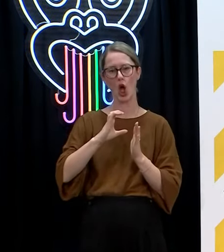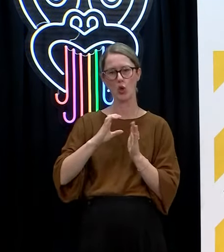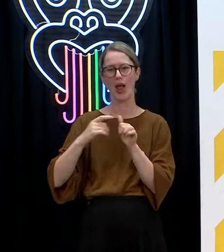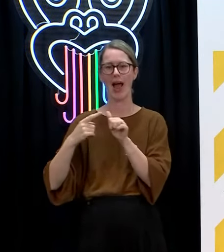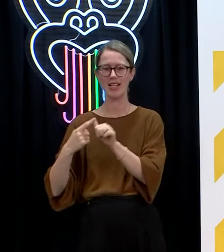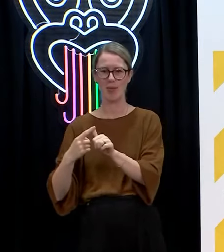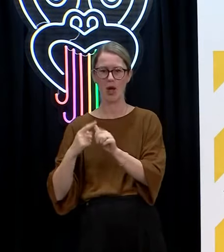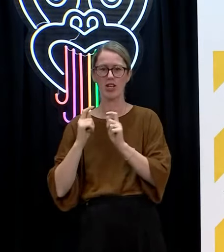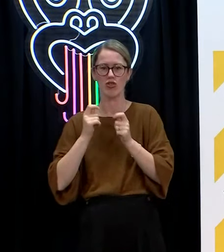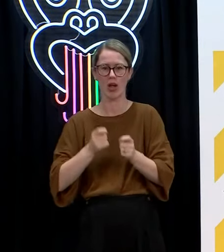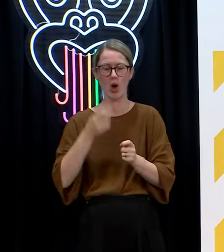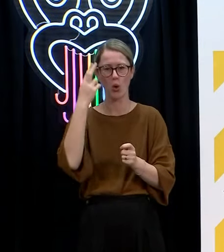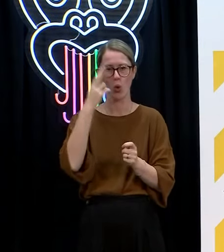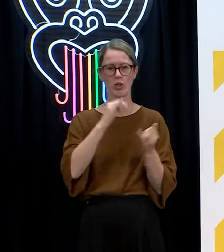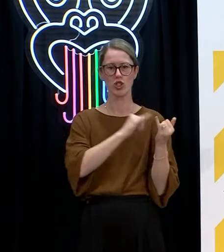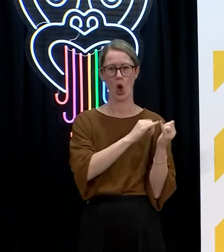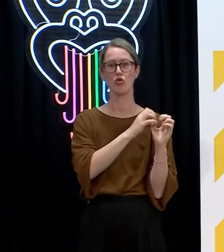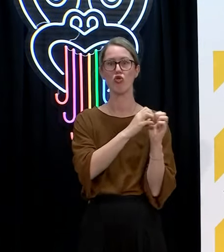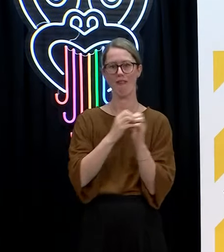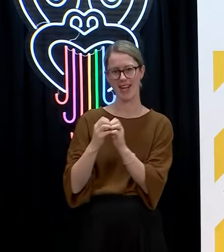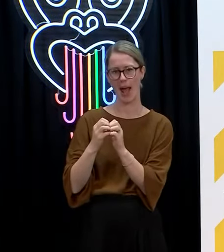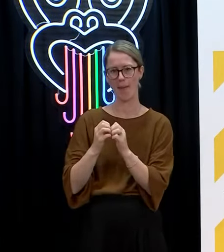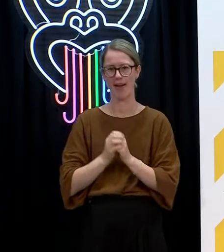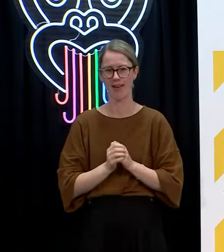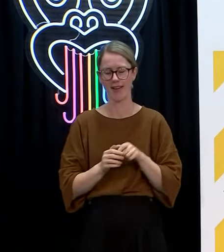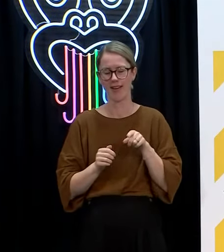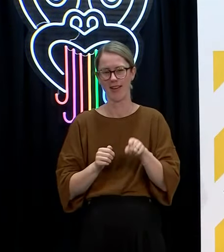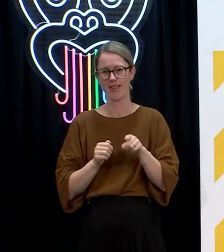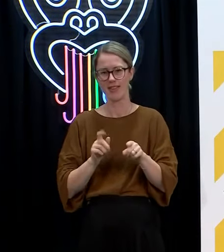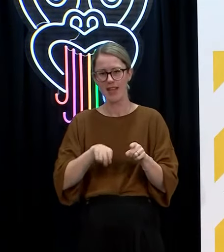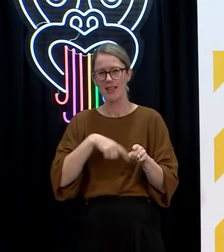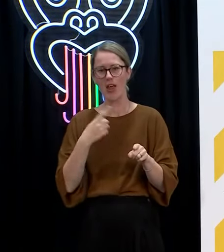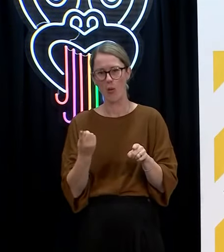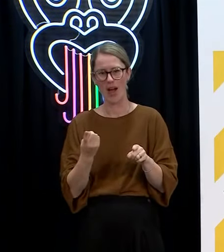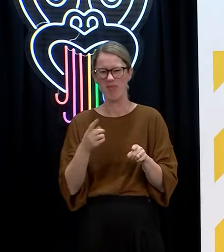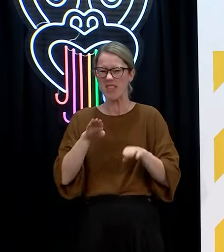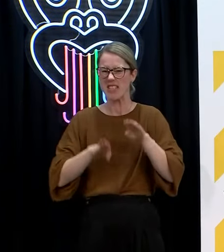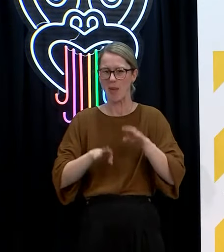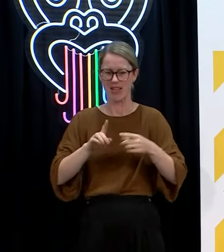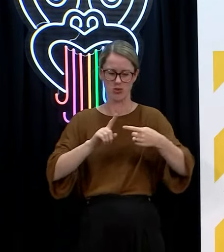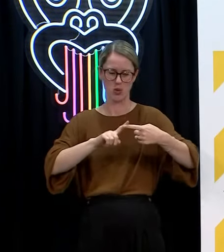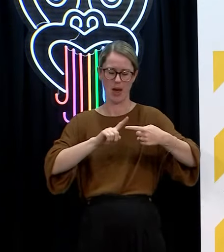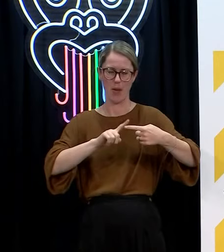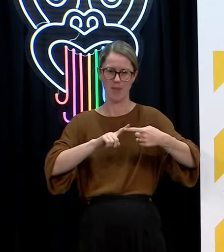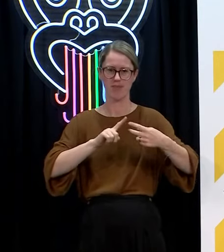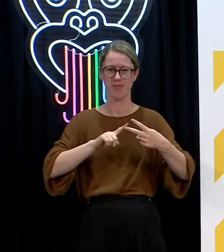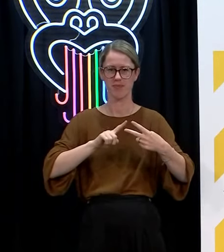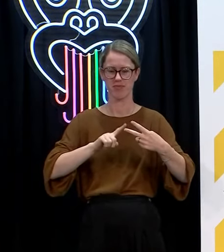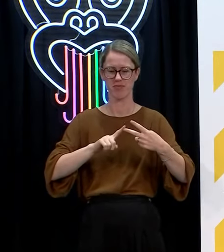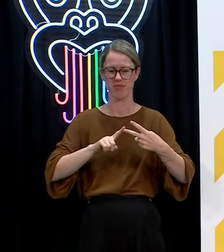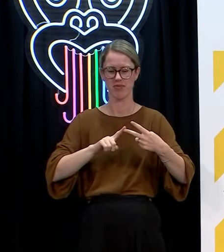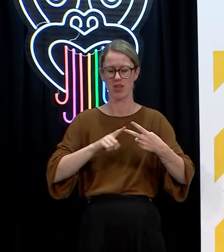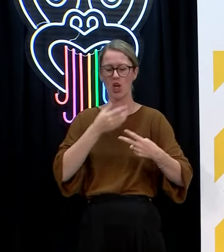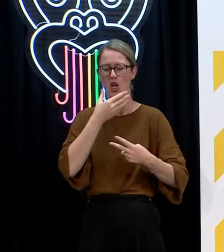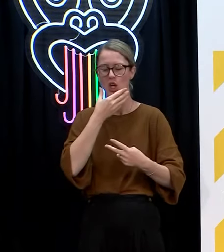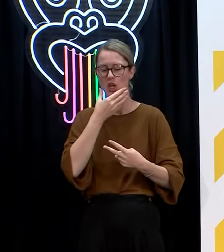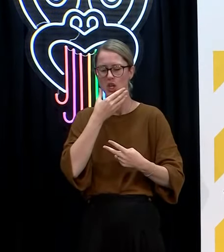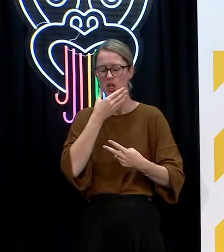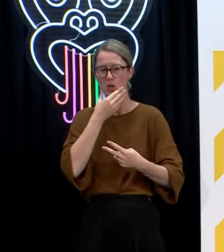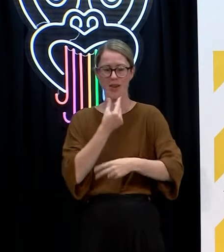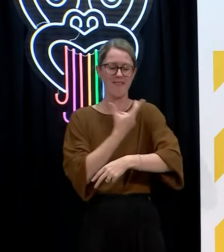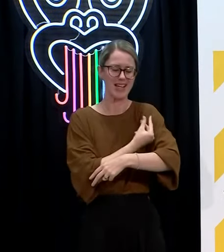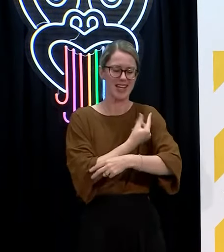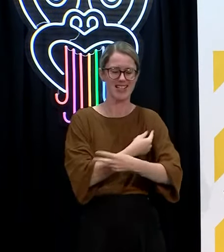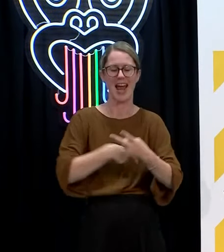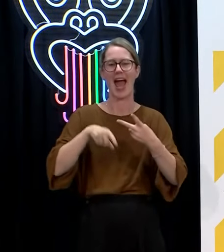is Sotrov. This is another one that is similar to Ronapreve, and it complements rather than replaces